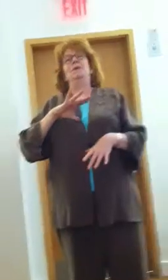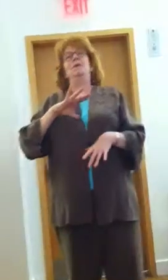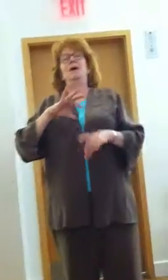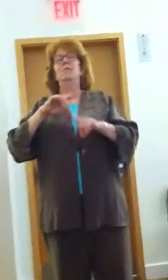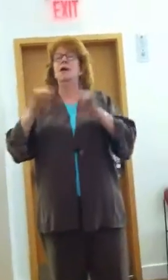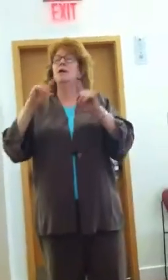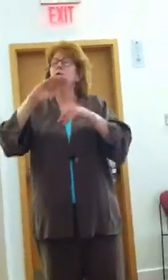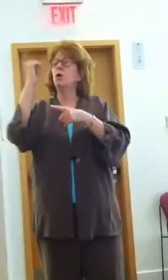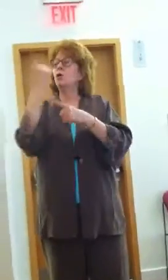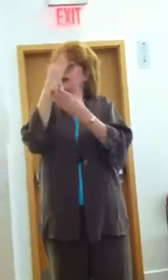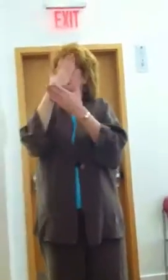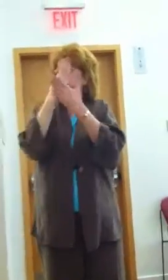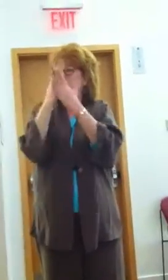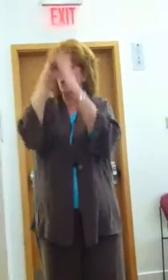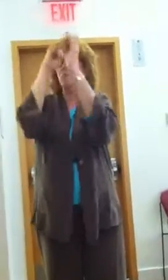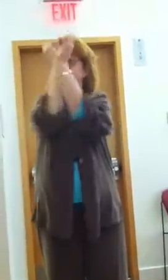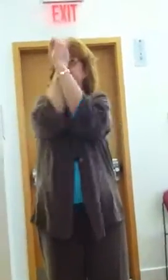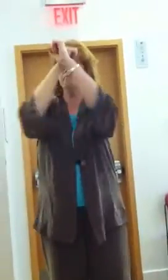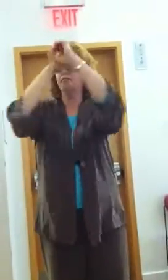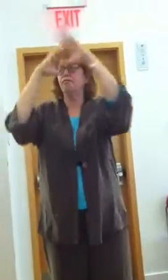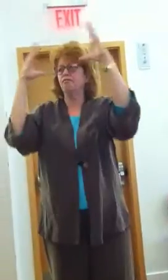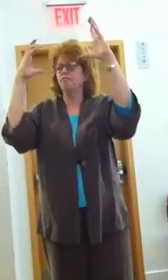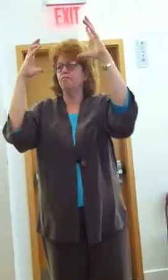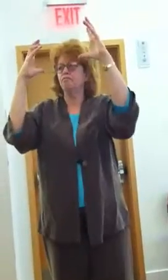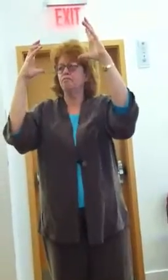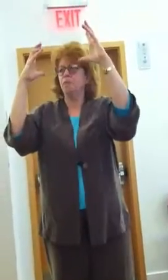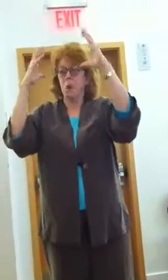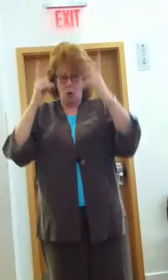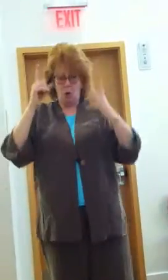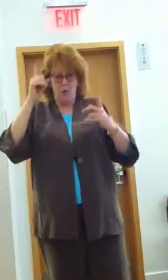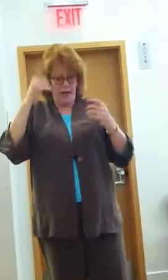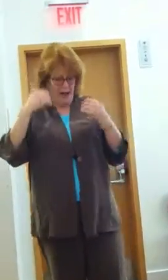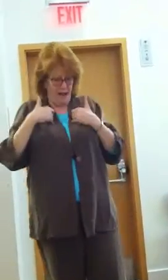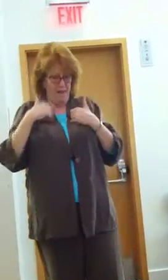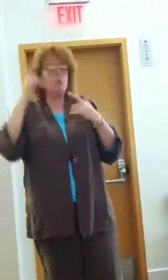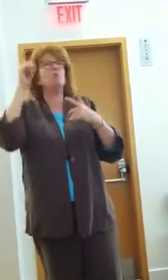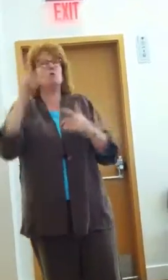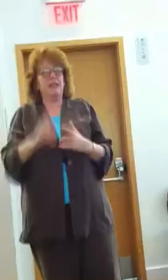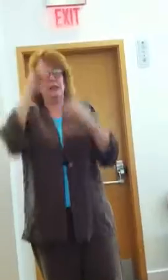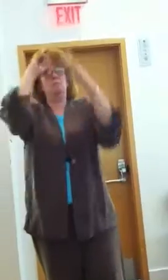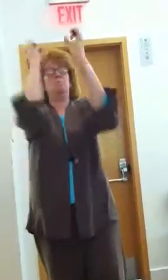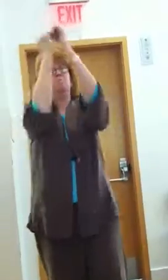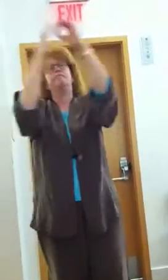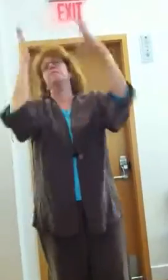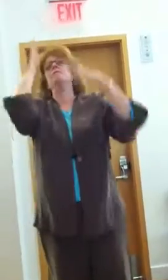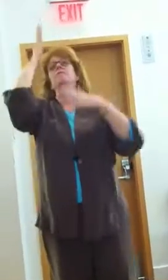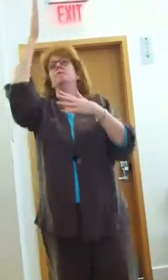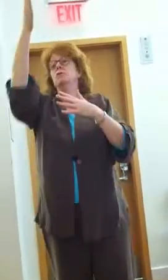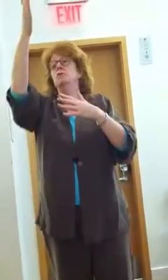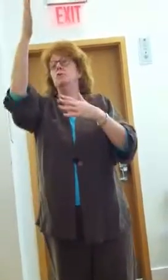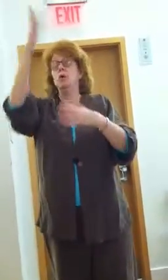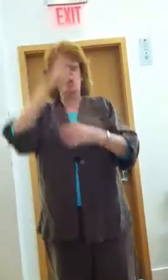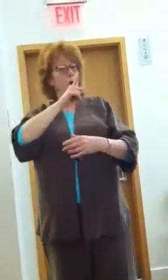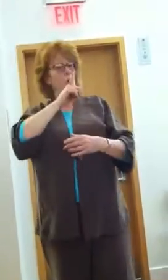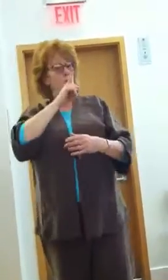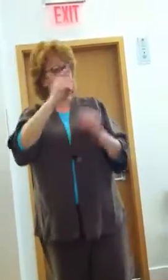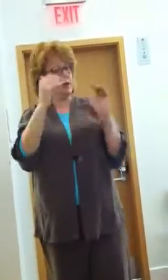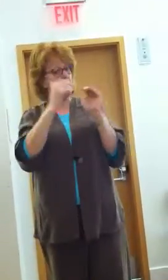partial picture of what is and what should be. The reality of the actual level of support